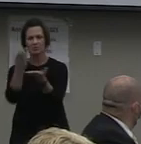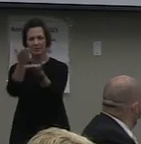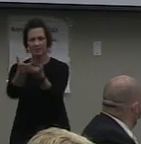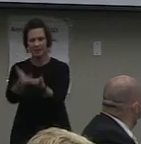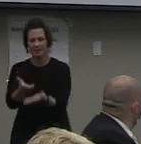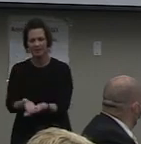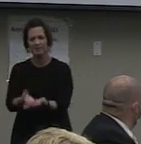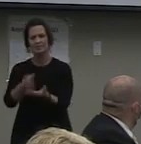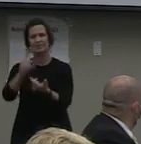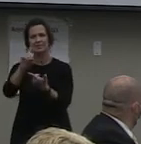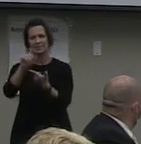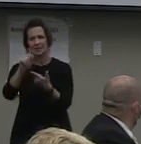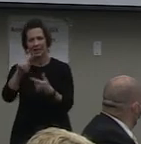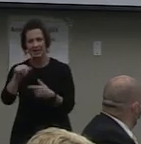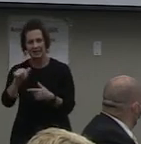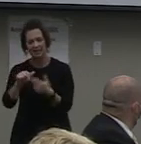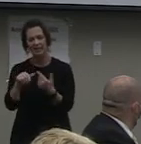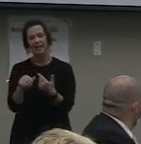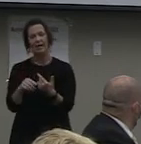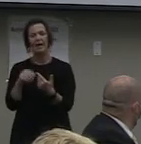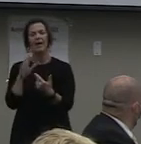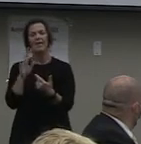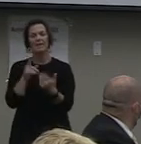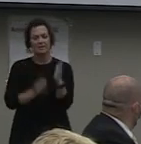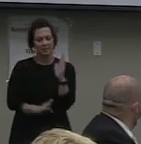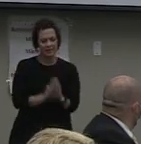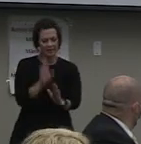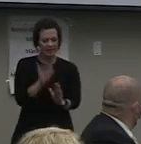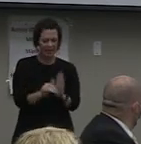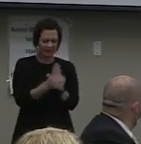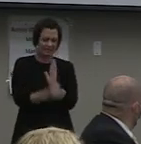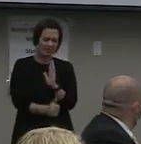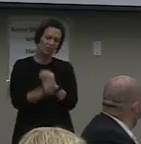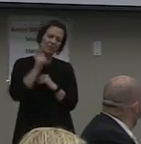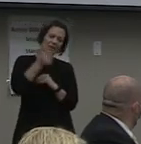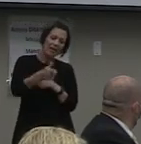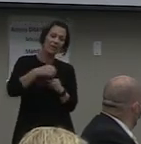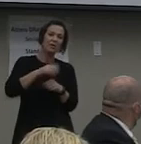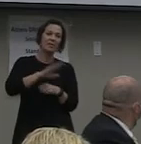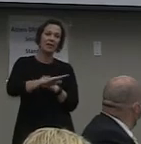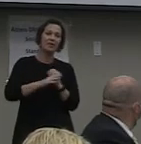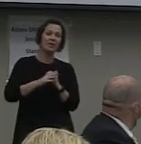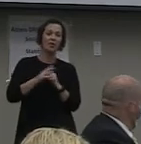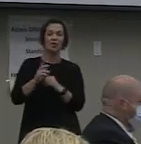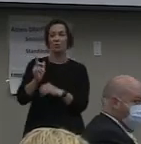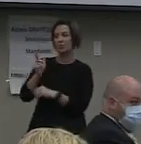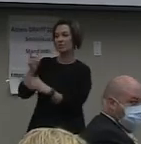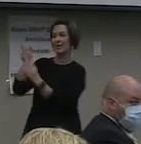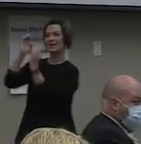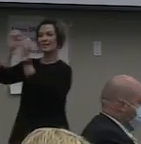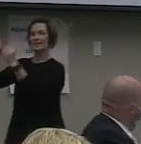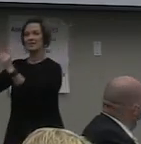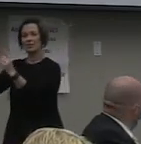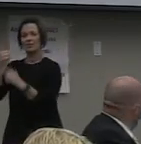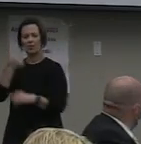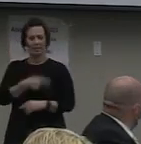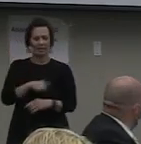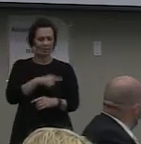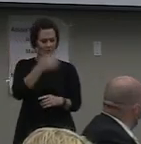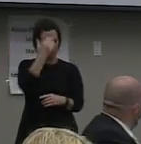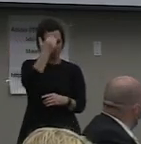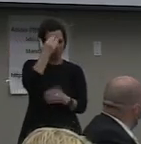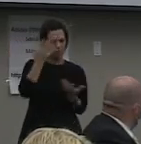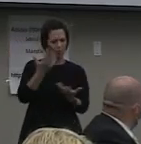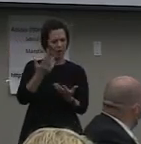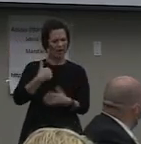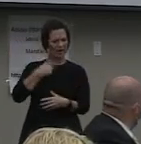the data in order to then develop that skill later in their education to be able to know what kind